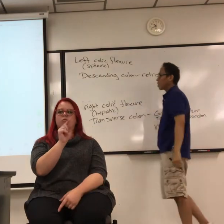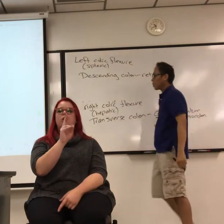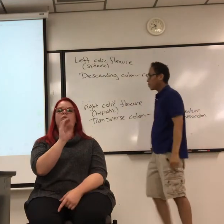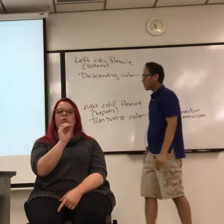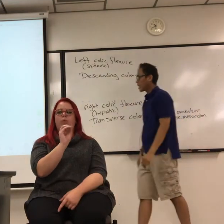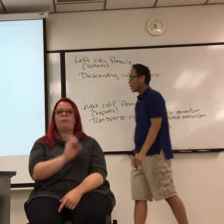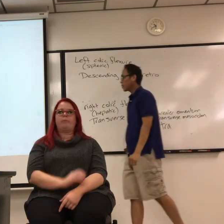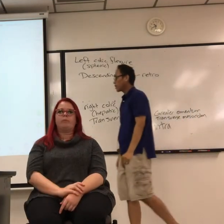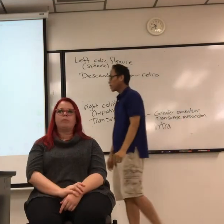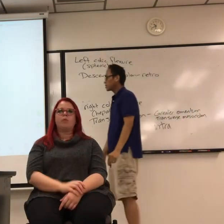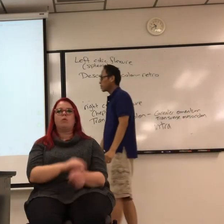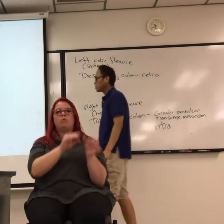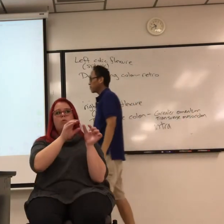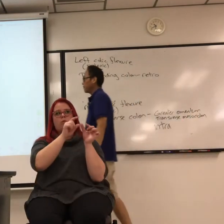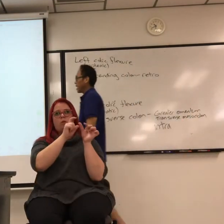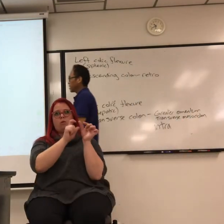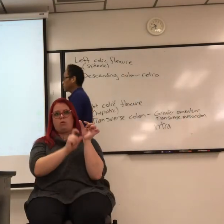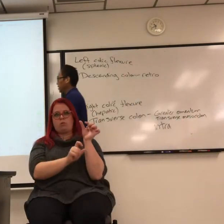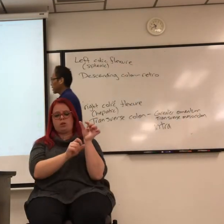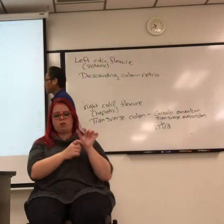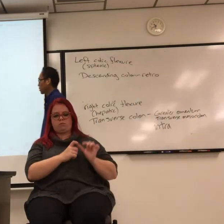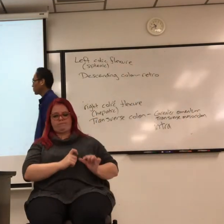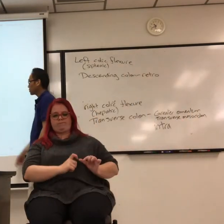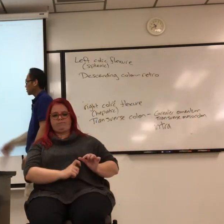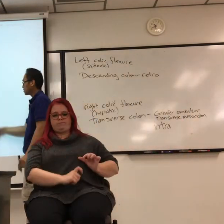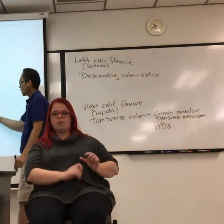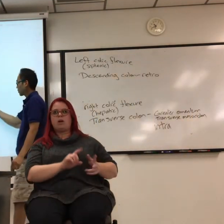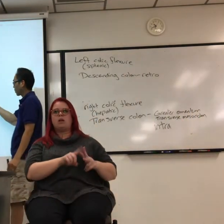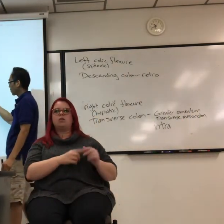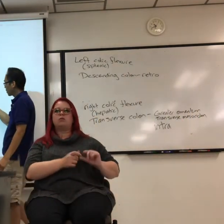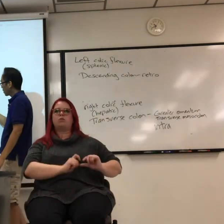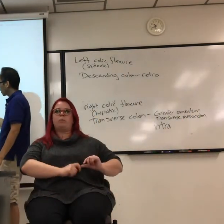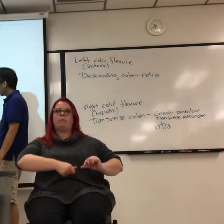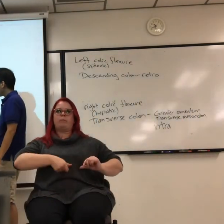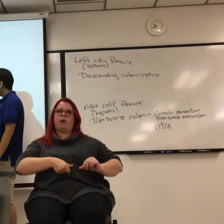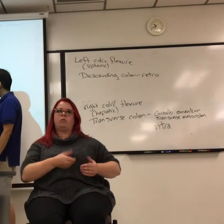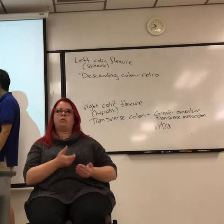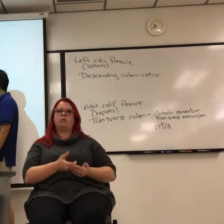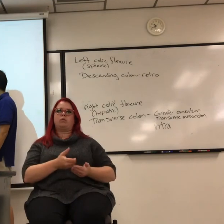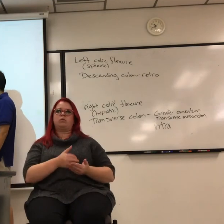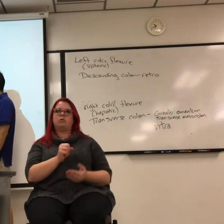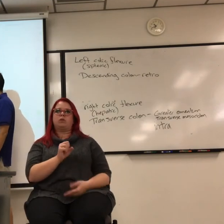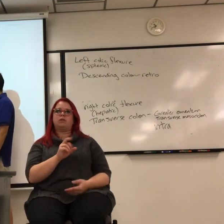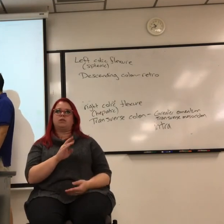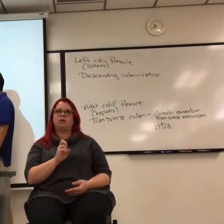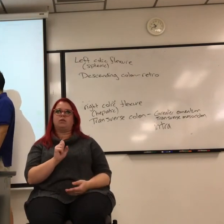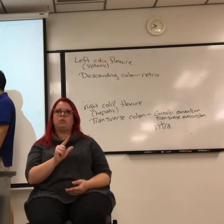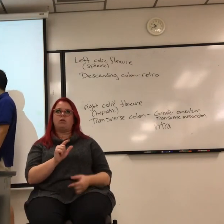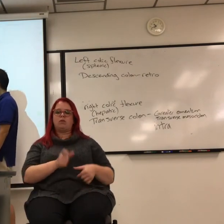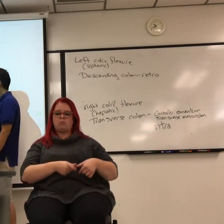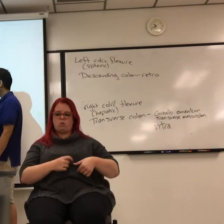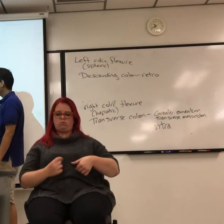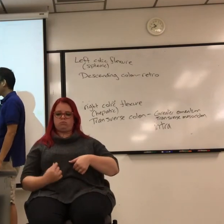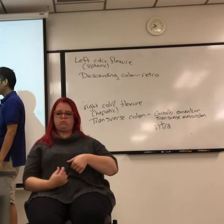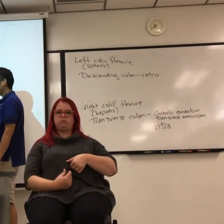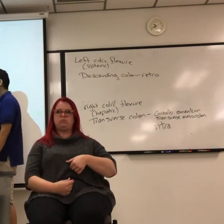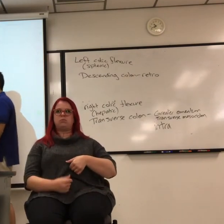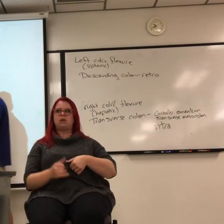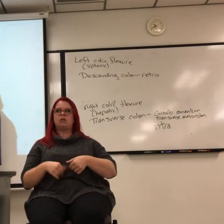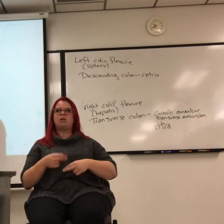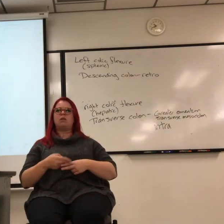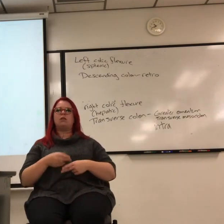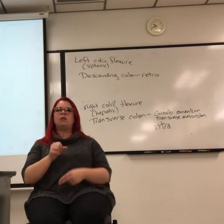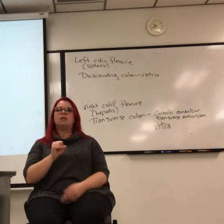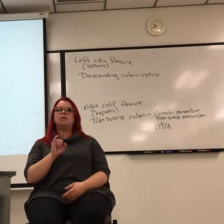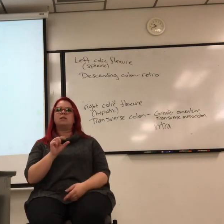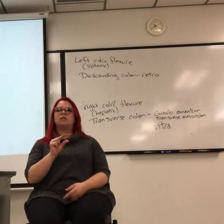It goes all the way down, and it starts to bend as it gets close to the sacral. That S-shaped part of the colon is called the